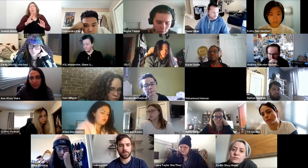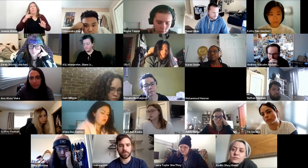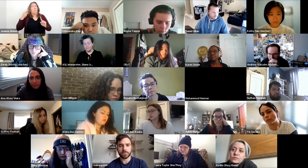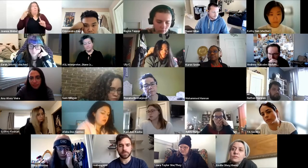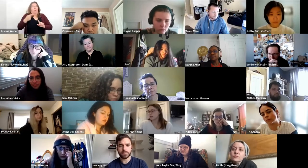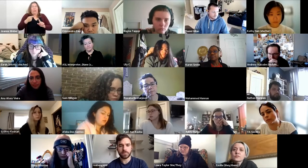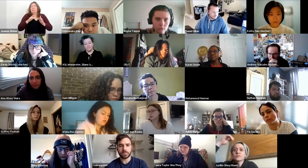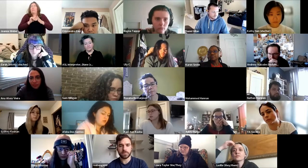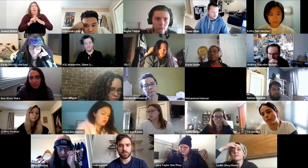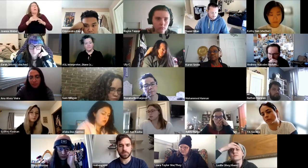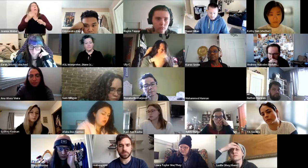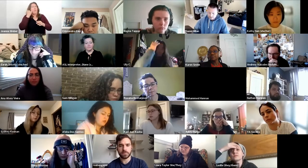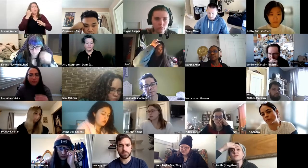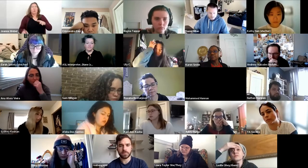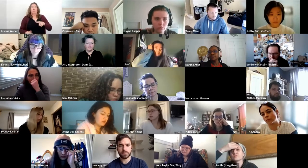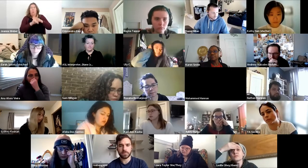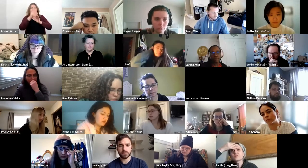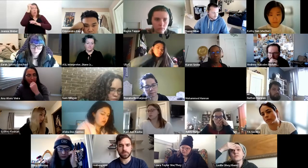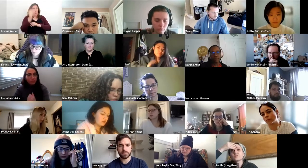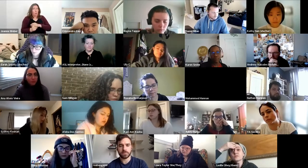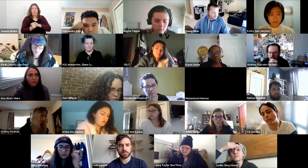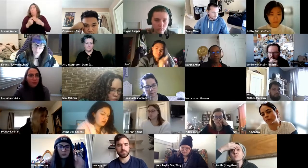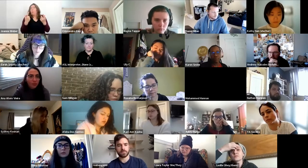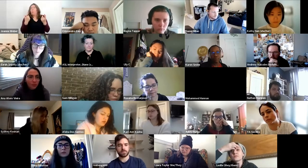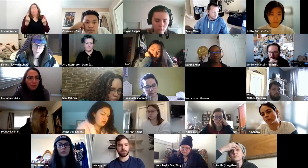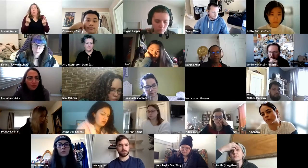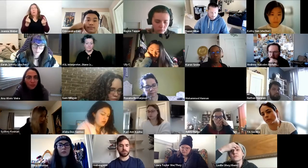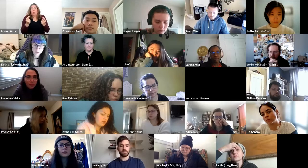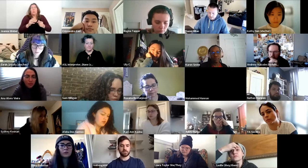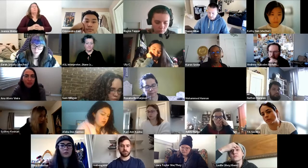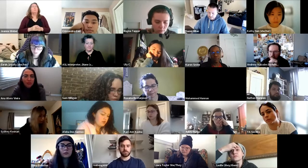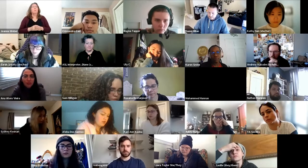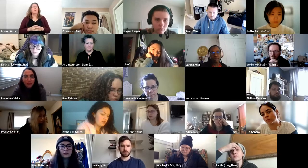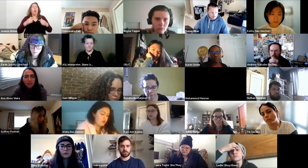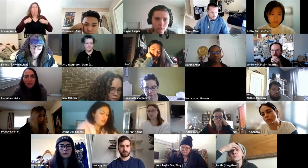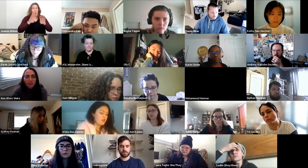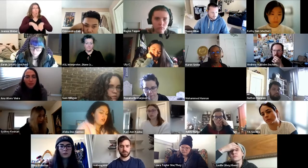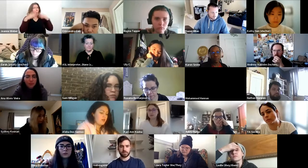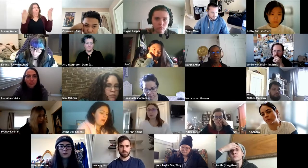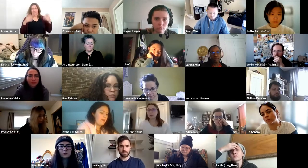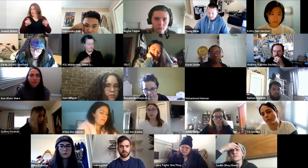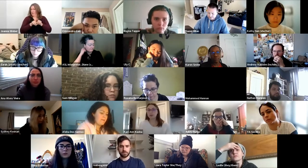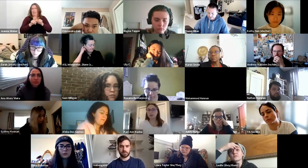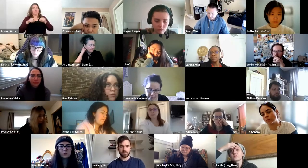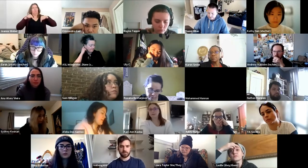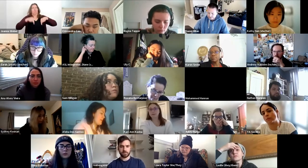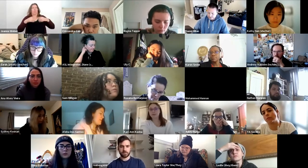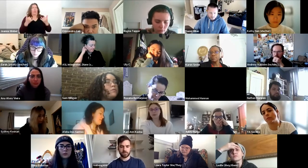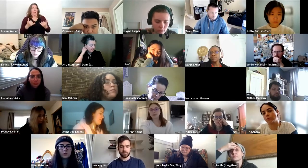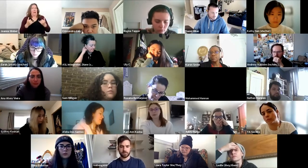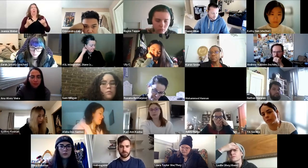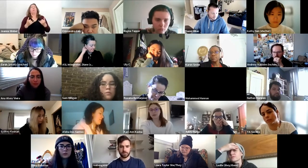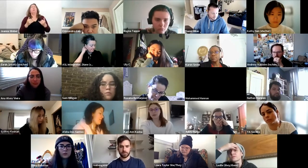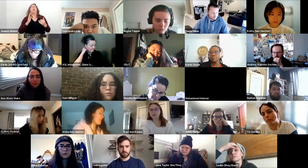it's still an opportunity for you to connect with one another and maybe set up your own communities of study